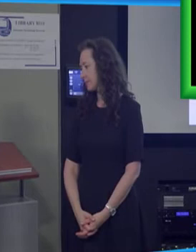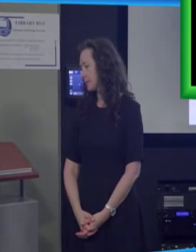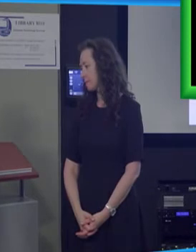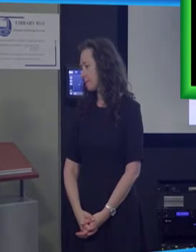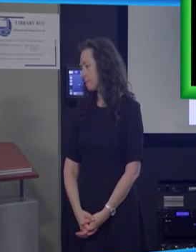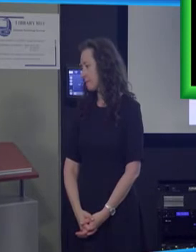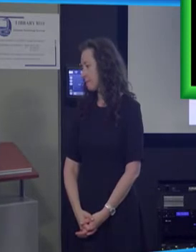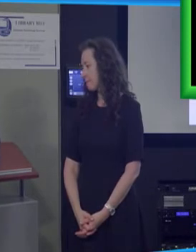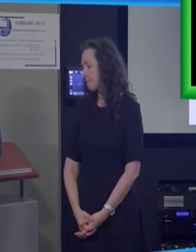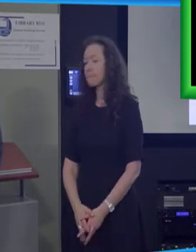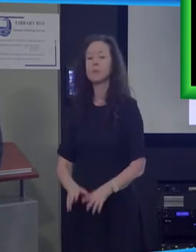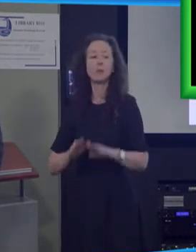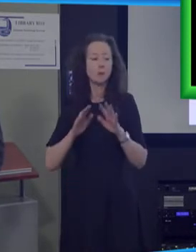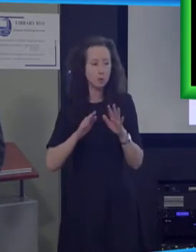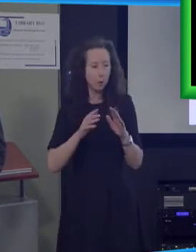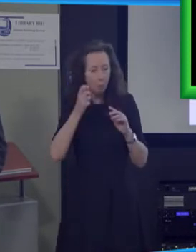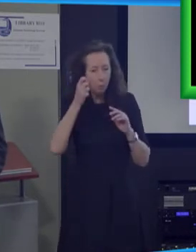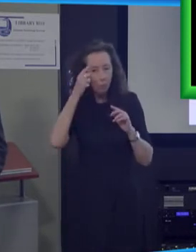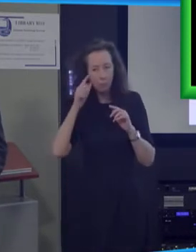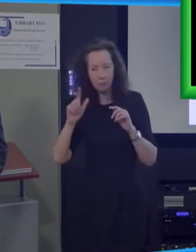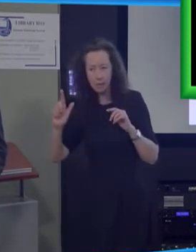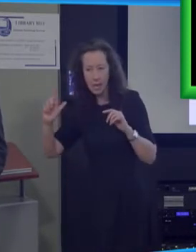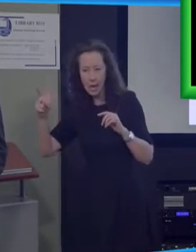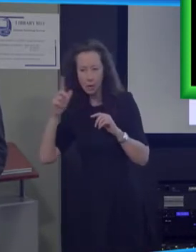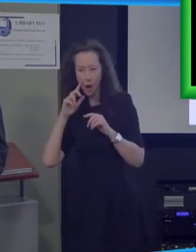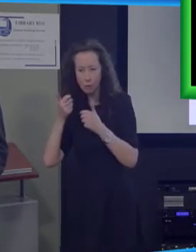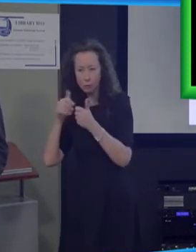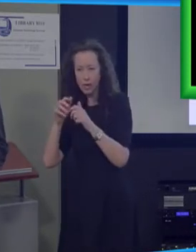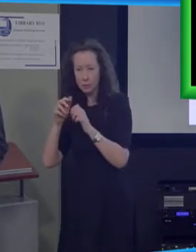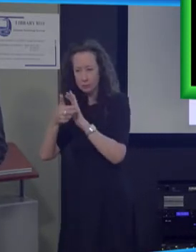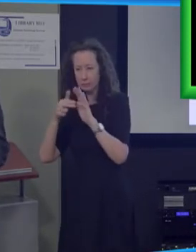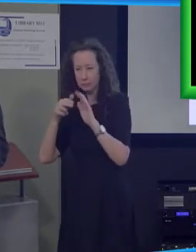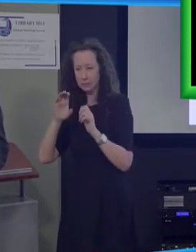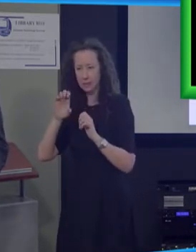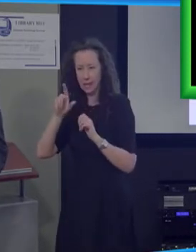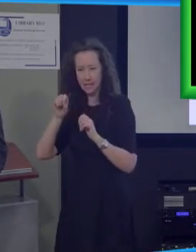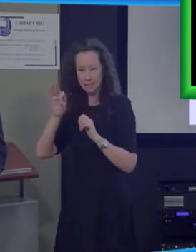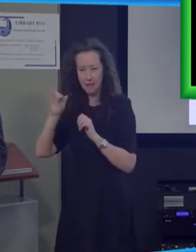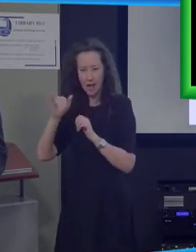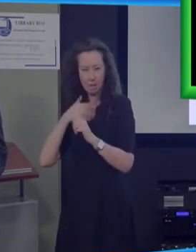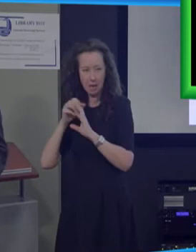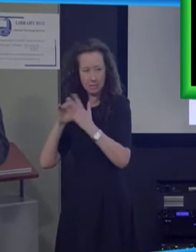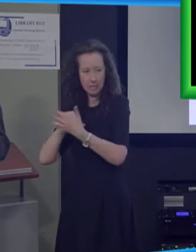Okay, later on I'm going to try to classify this type of study in a little mix that I'll